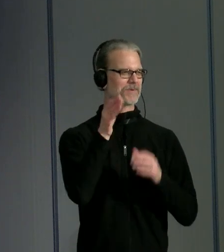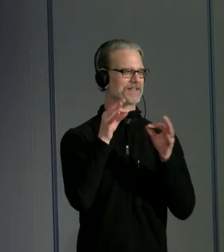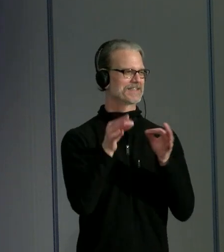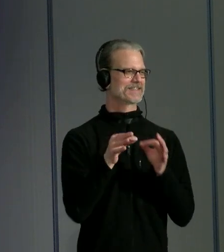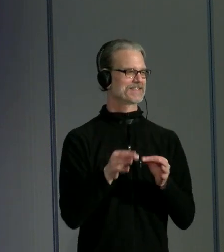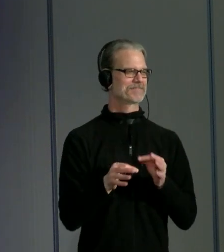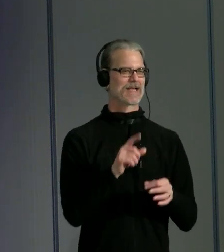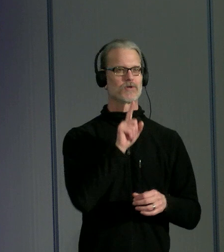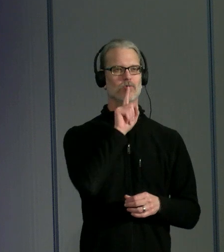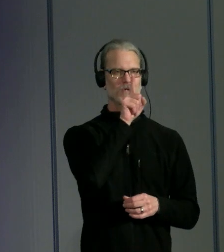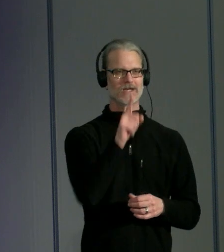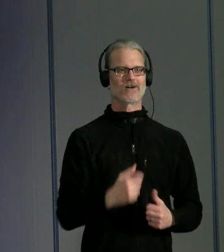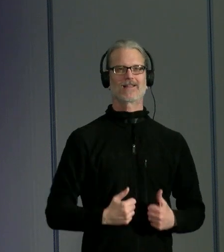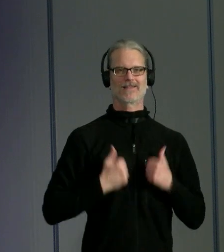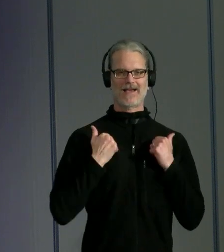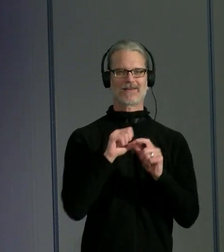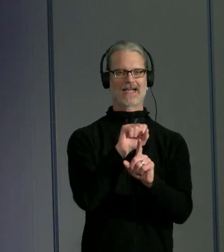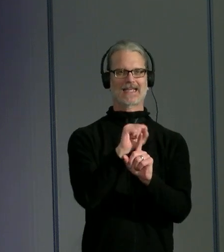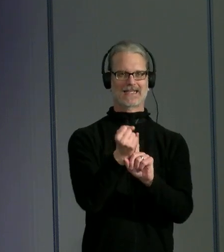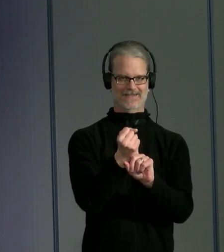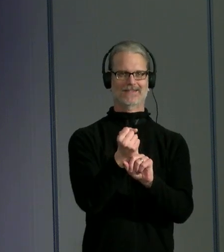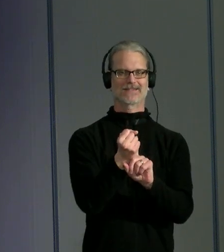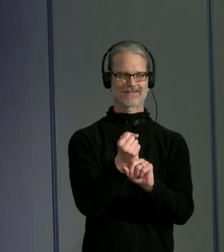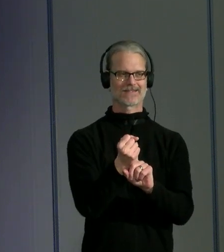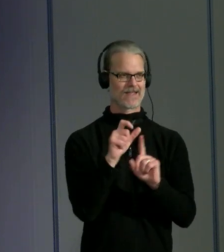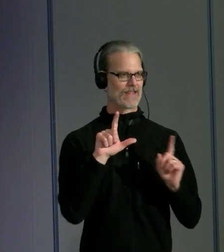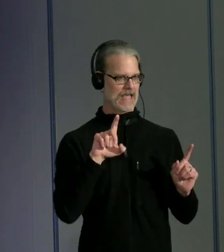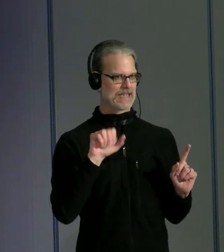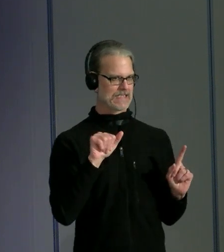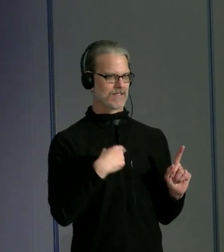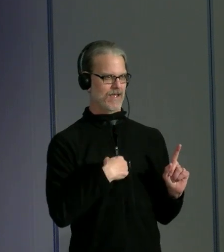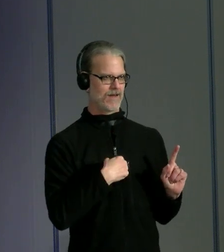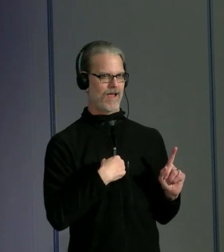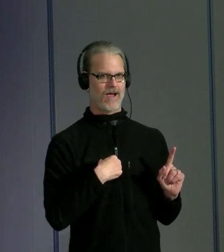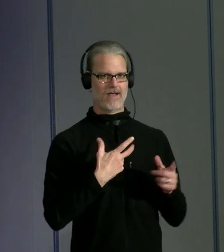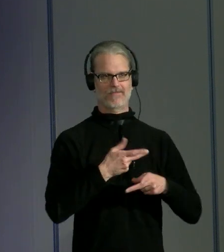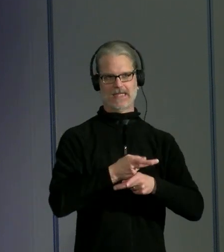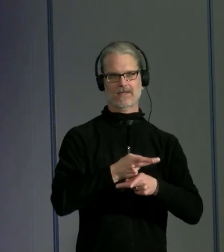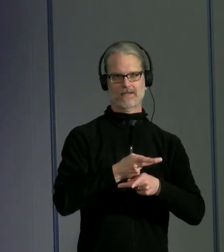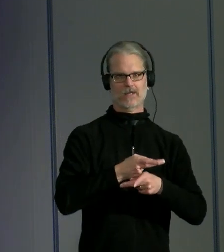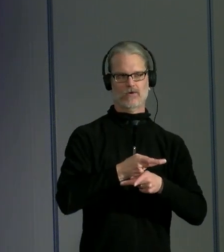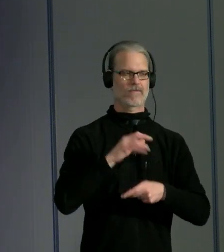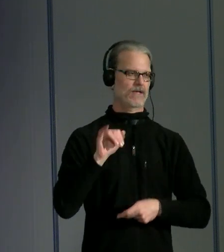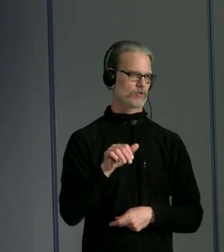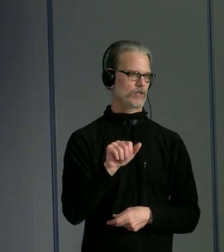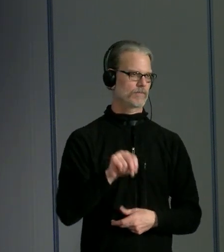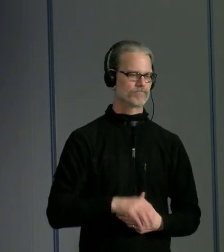some real-life cases that Lisa and I and other folks at Jan have handled.